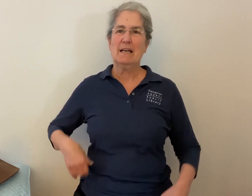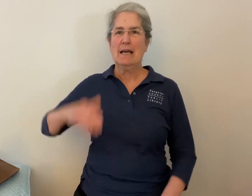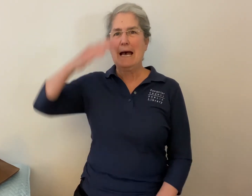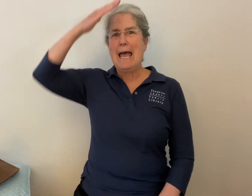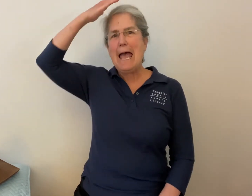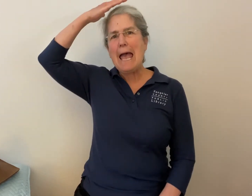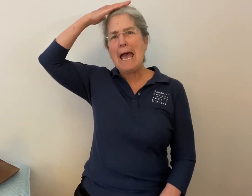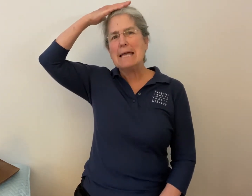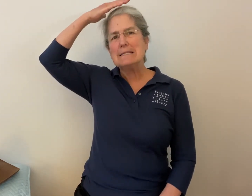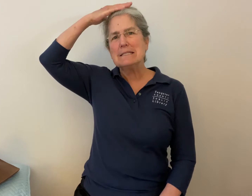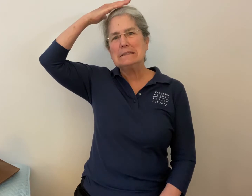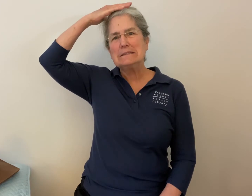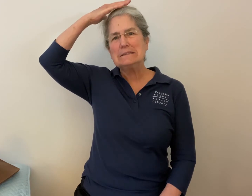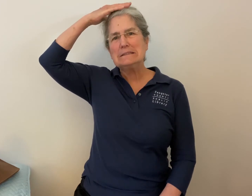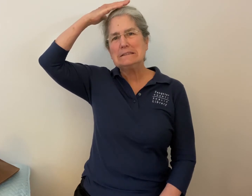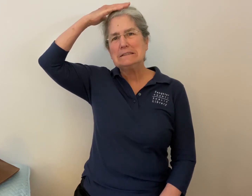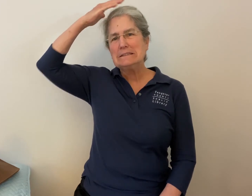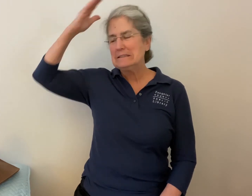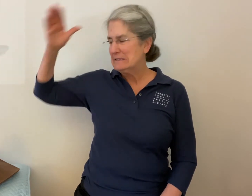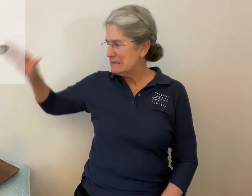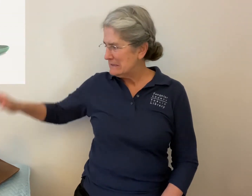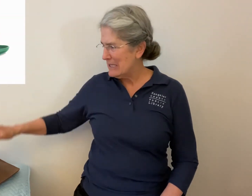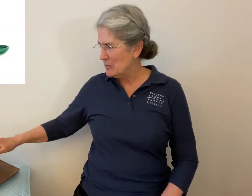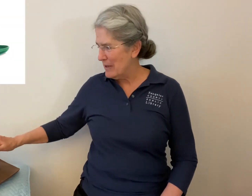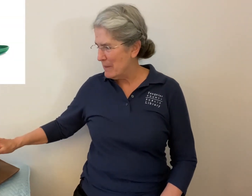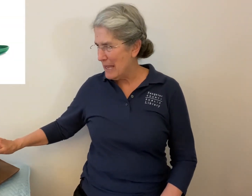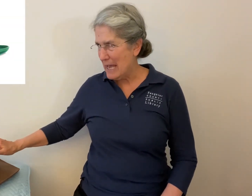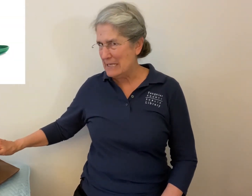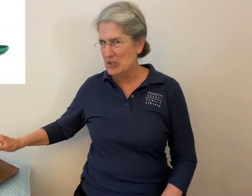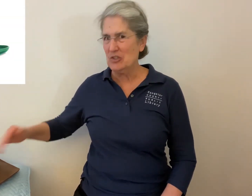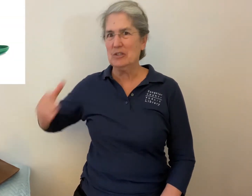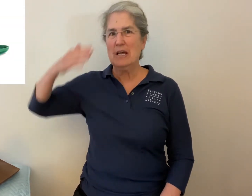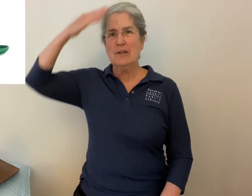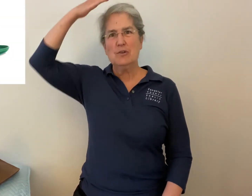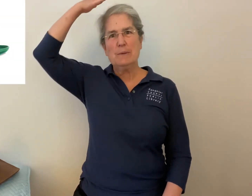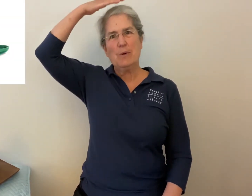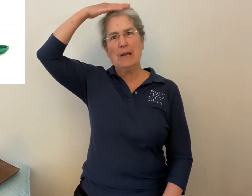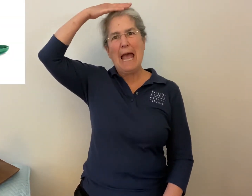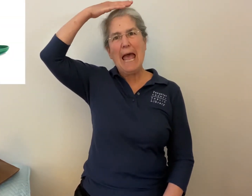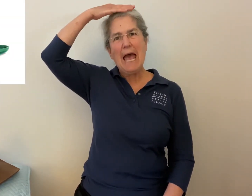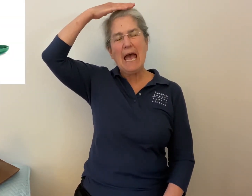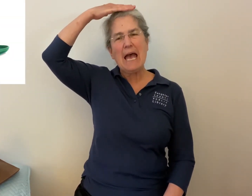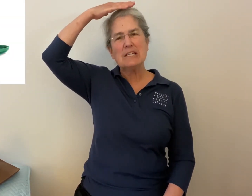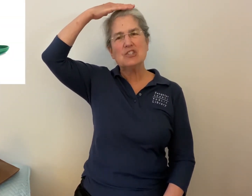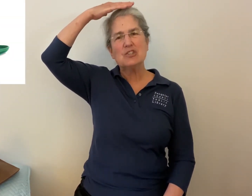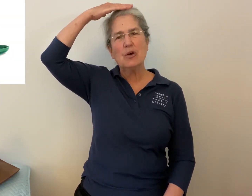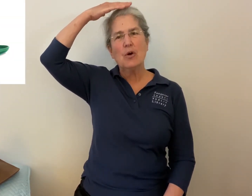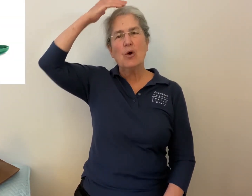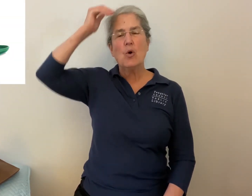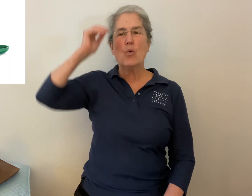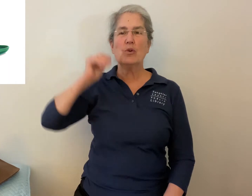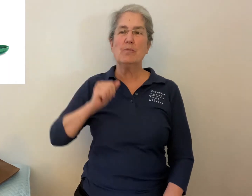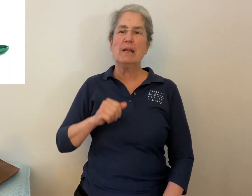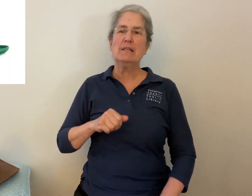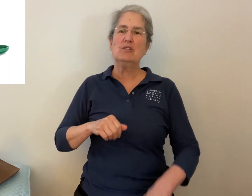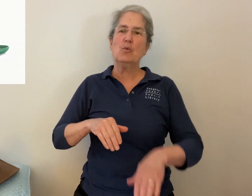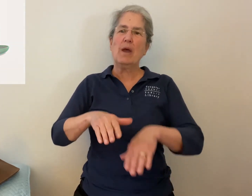a hat. That's why I have my hat here. You could be wearing a hat, or you might need to